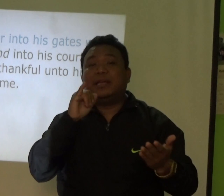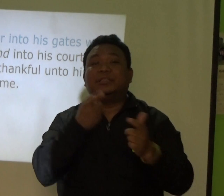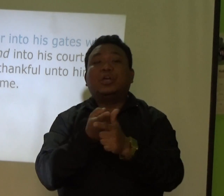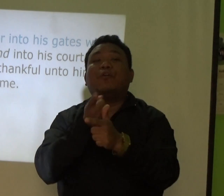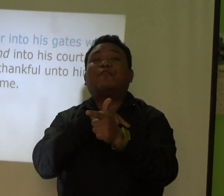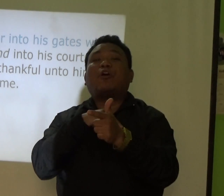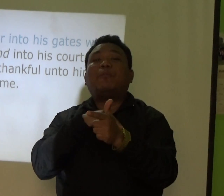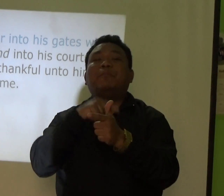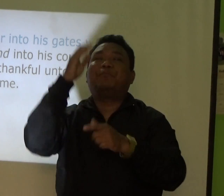is from.